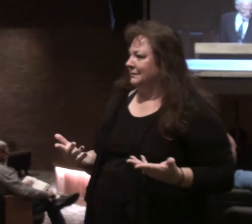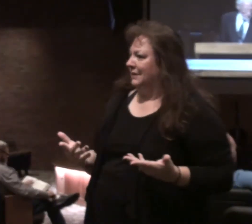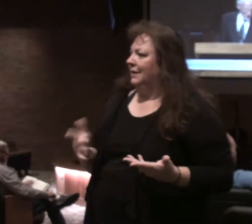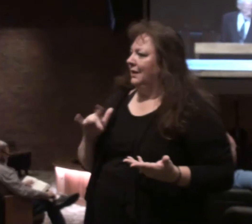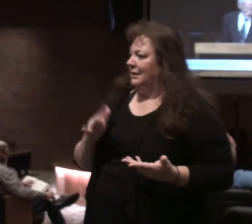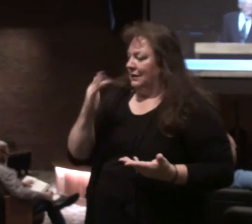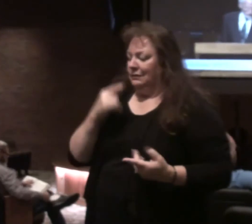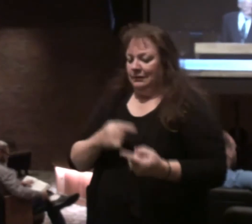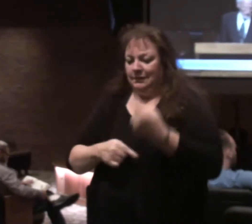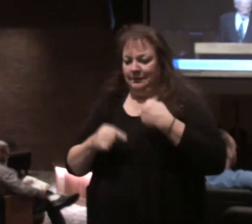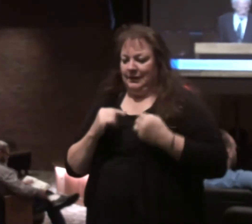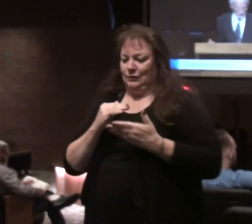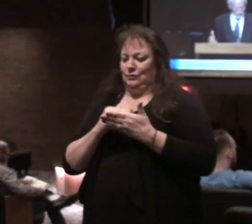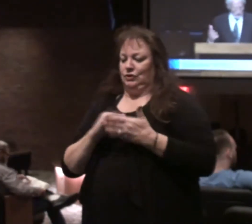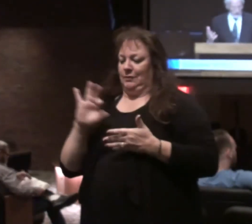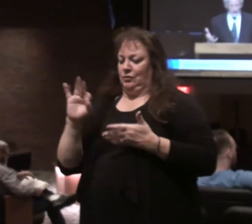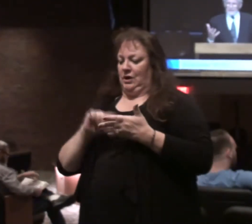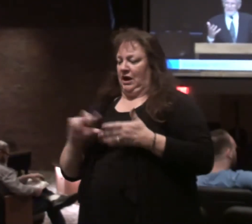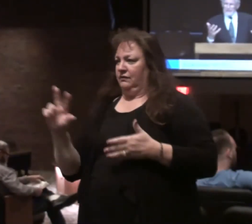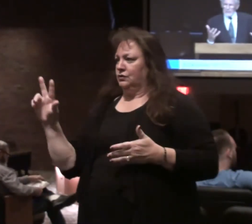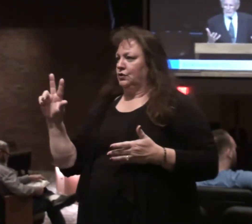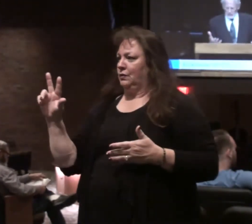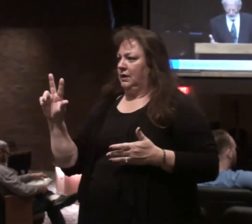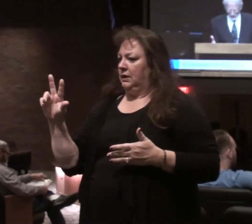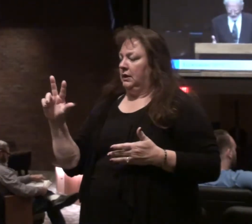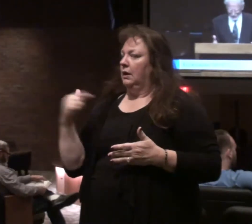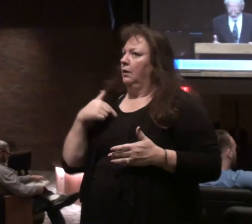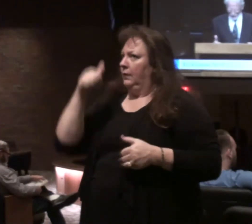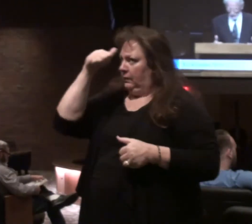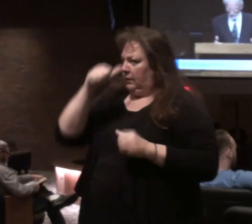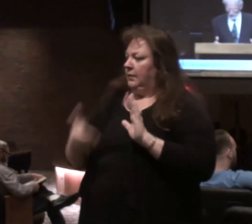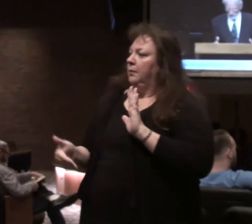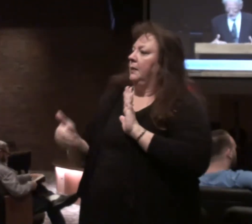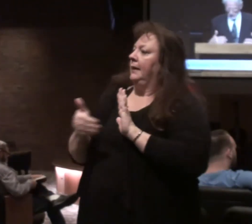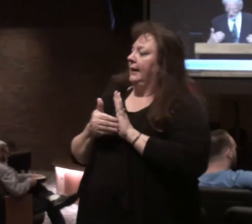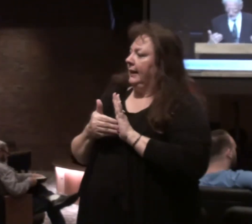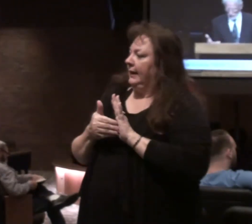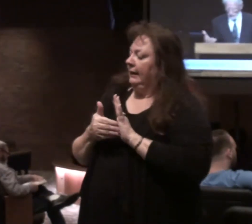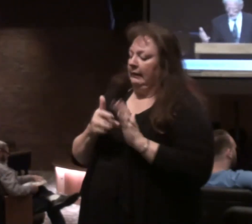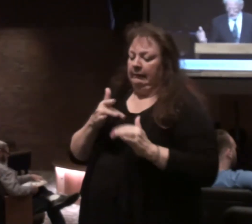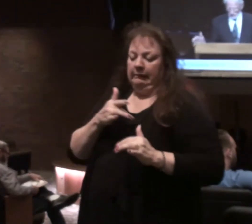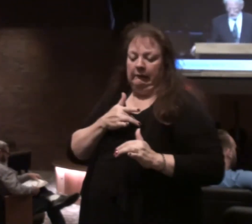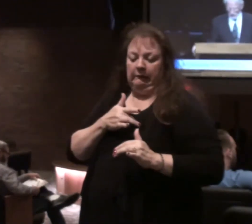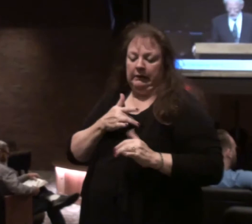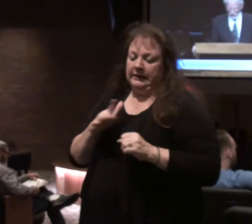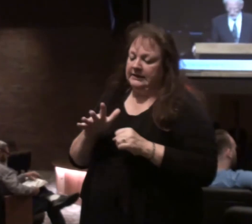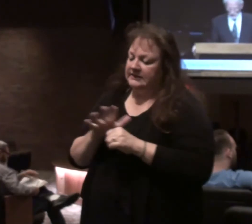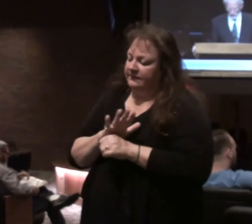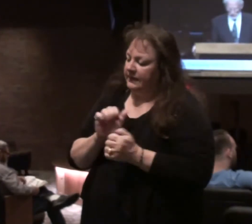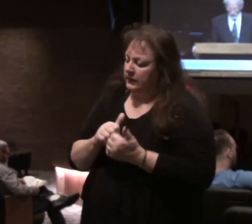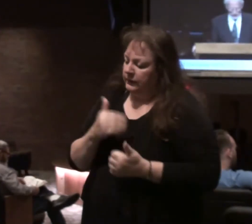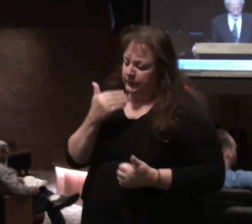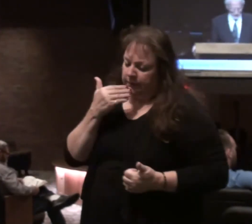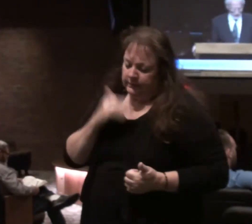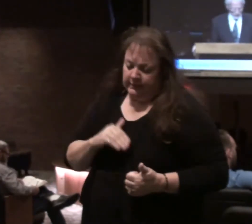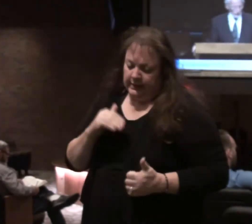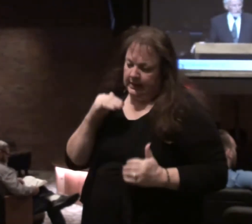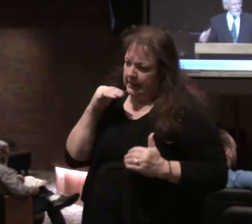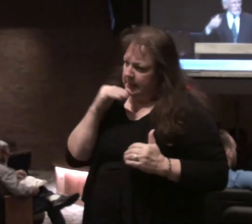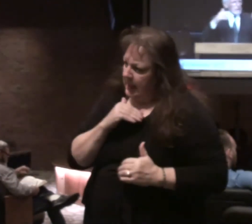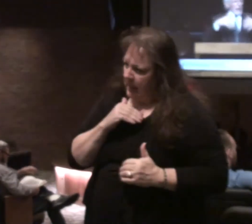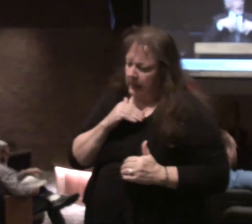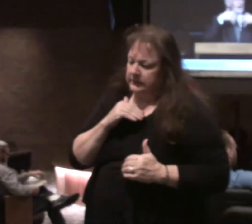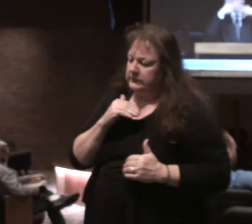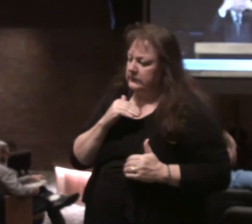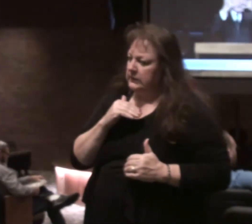That's why we went back to chapter 9, verse 3. A reminder, the heart heart is deceitful and desperately wicked above all